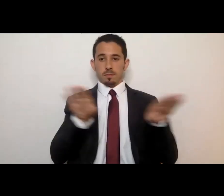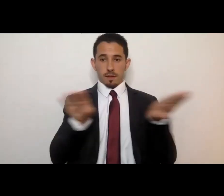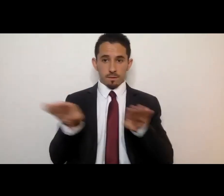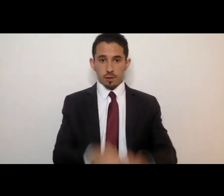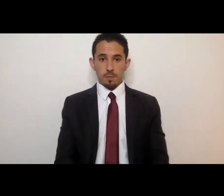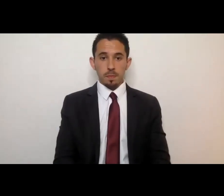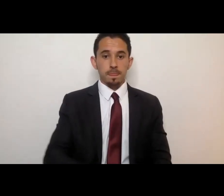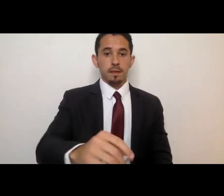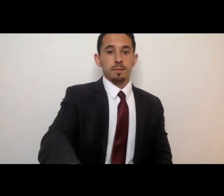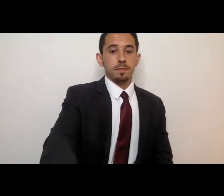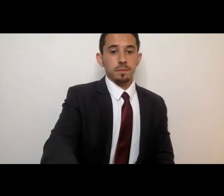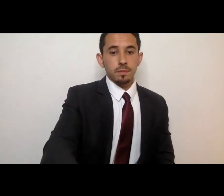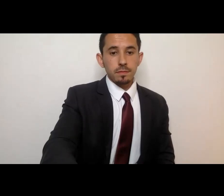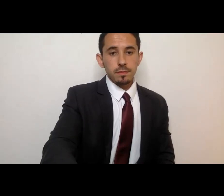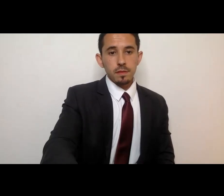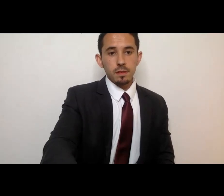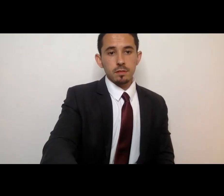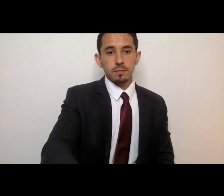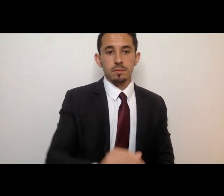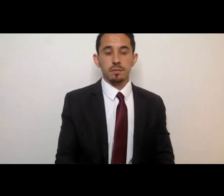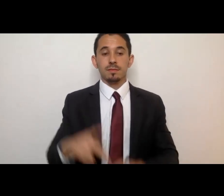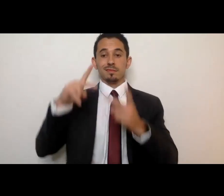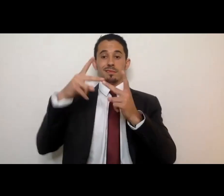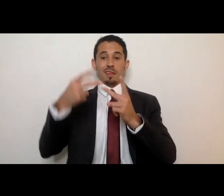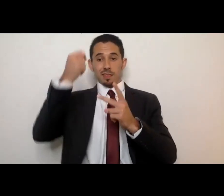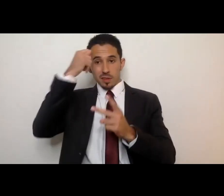therefore changing their behaviors because of that understanding.